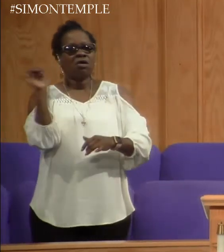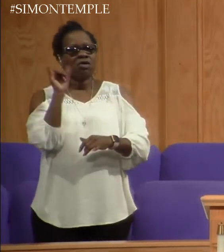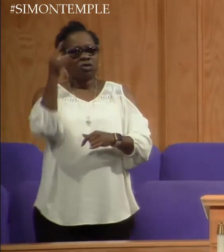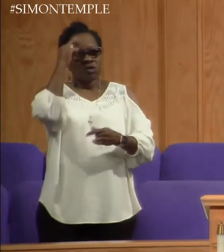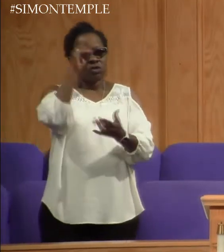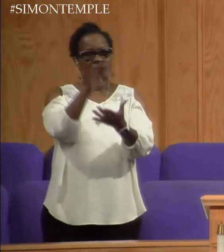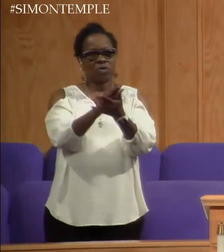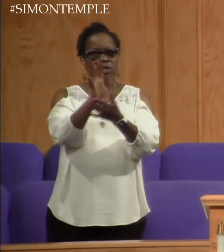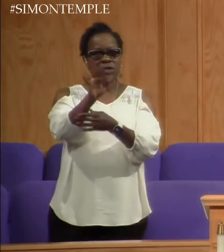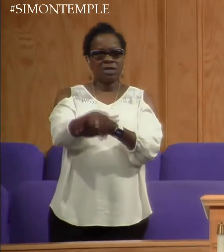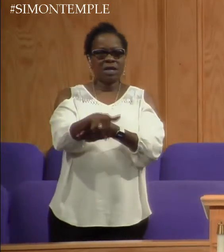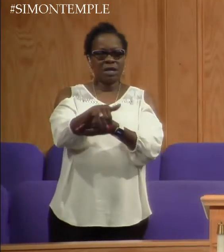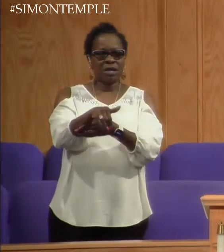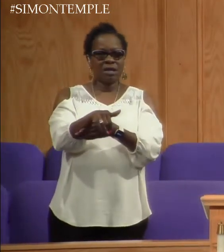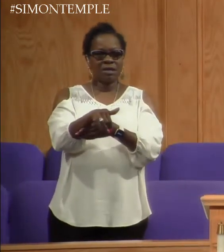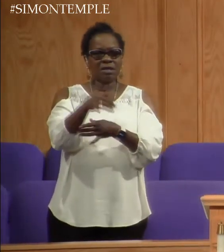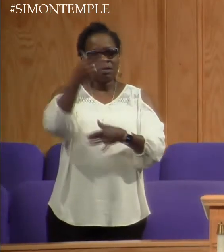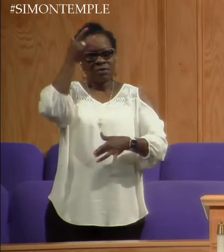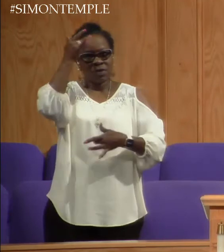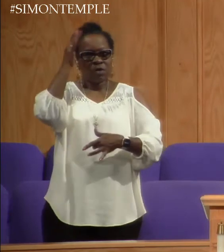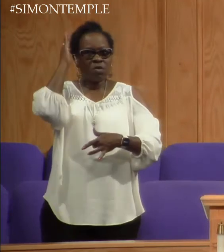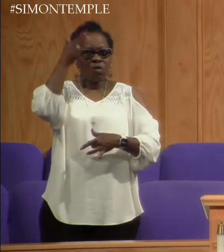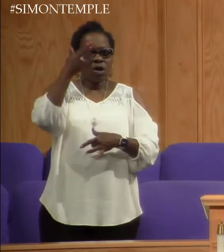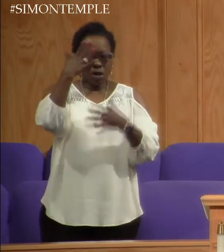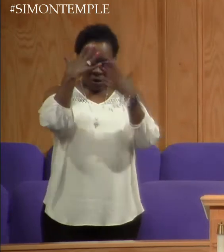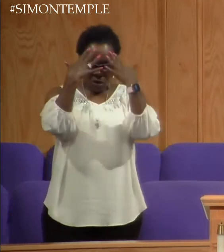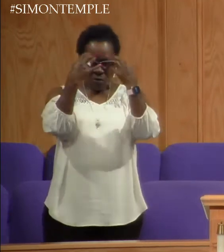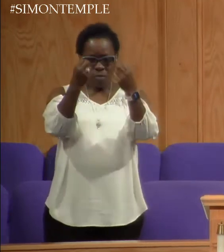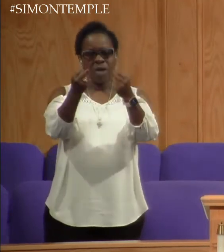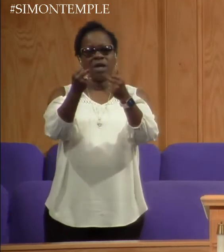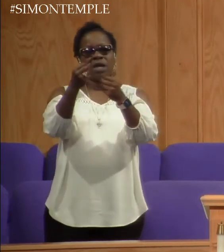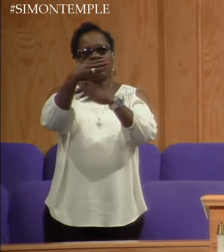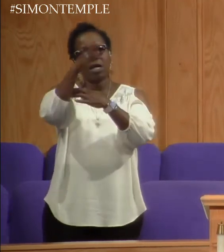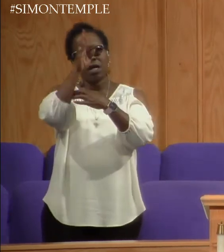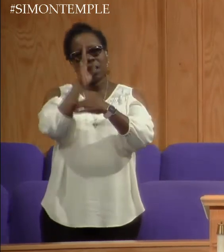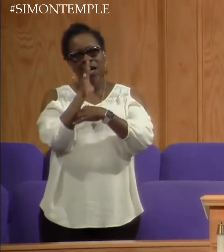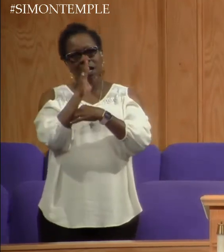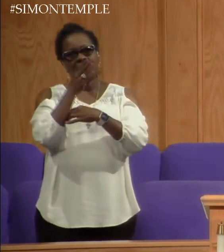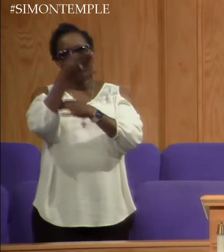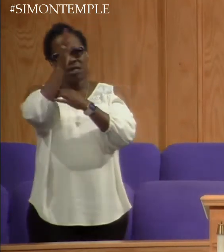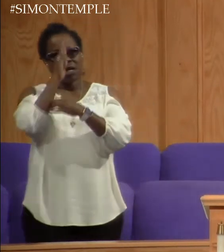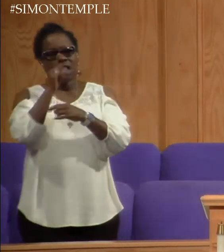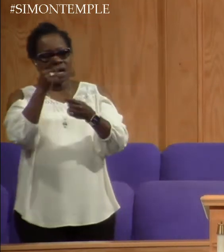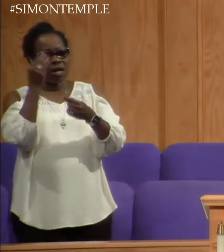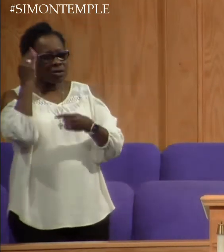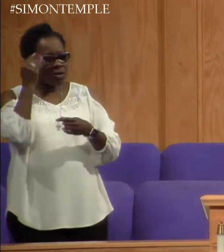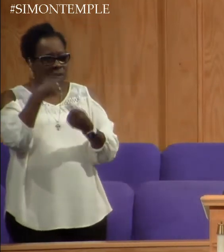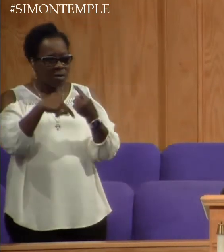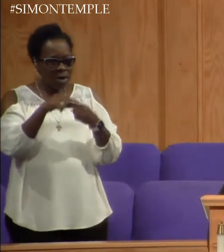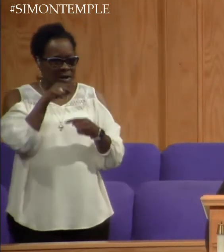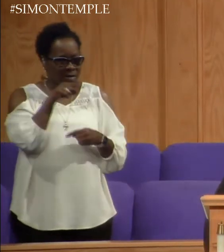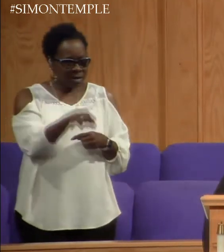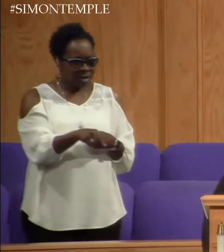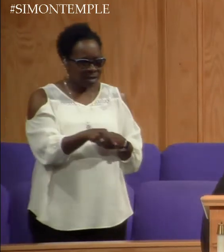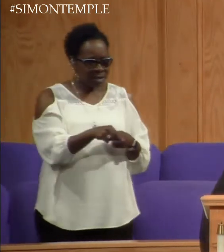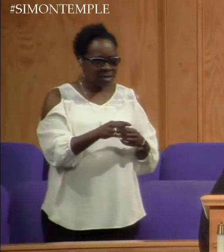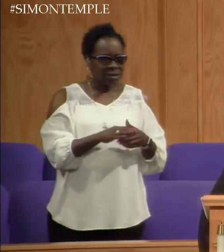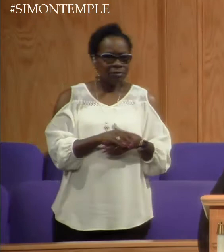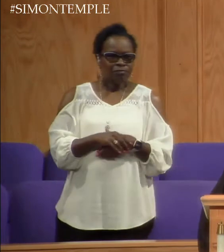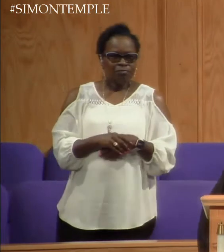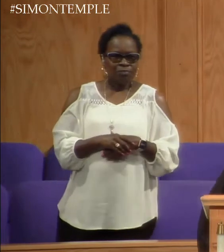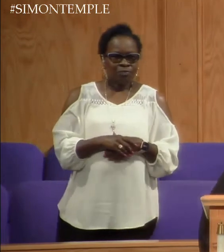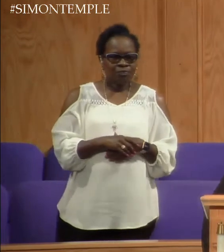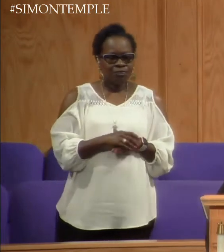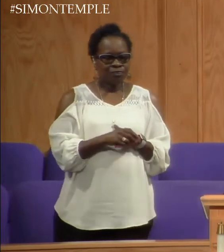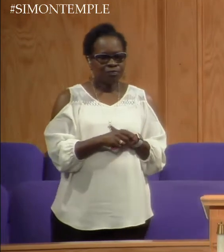power in his hand. Uh-huh. This virus has not taken God by surprise. Everything in heaven and on earth are subject to